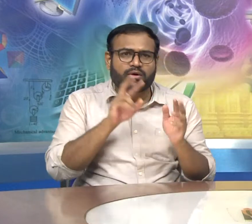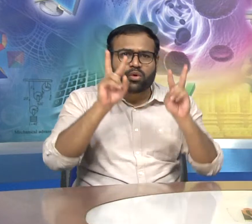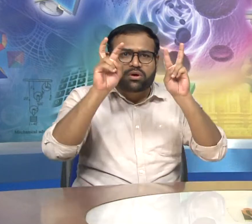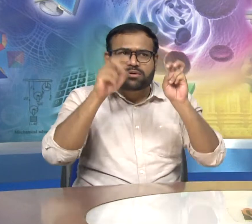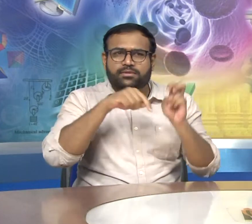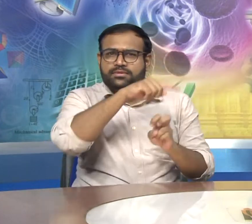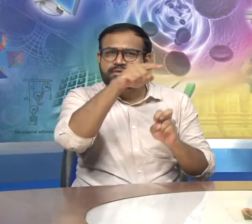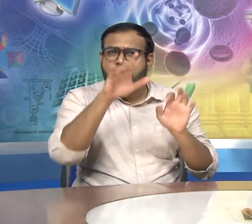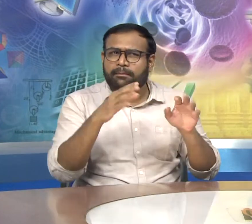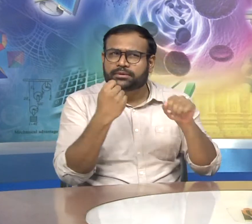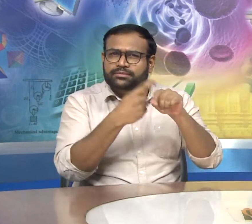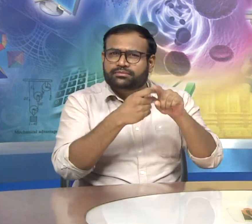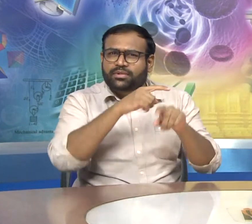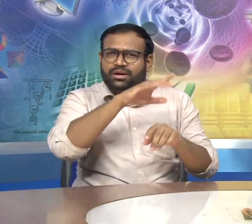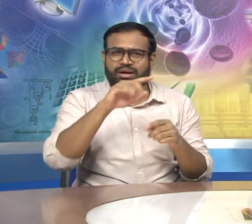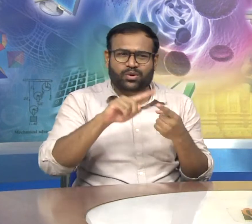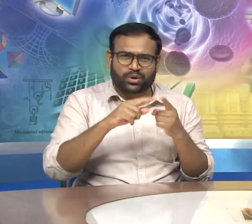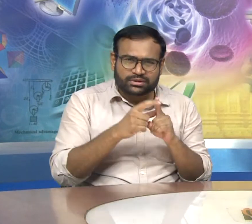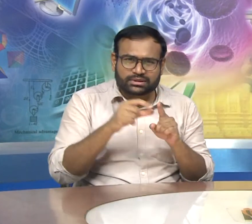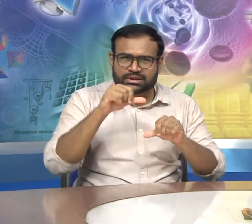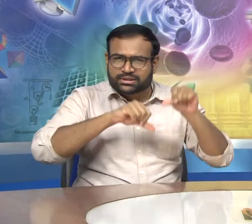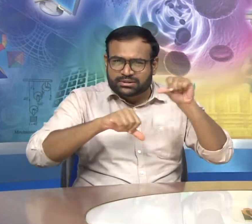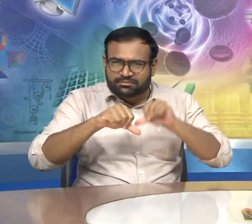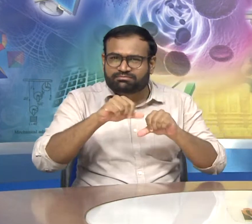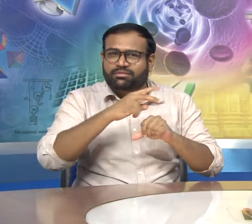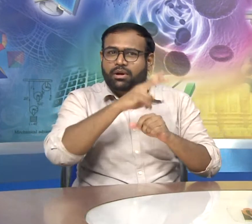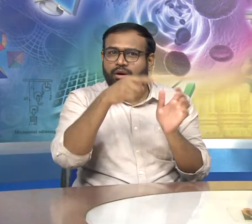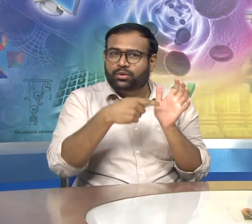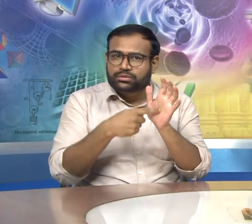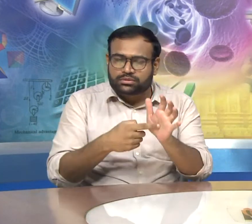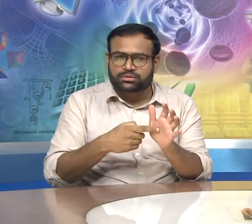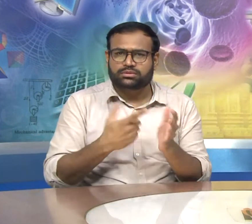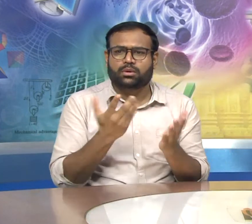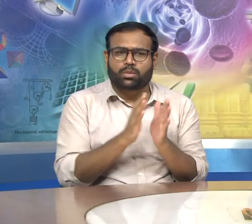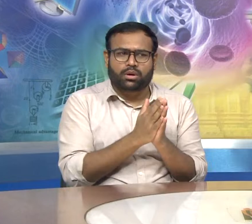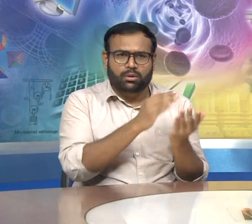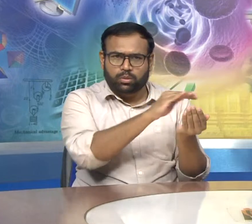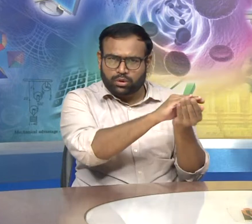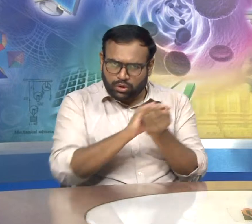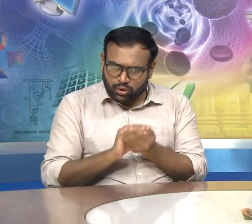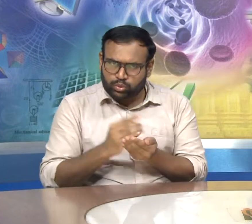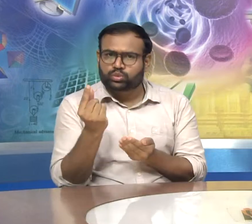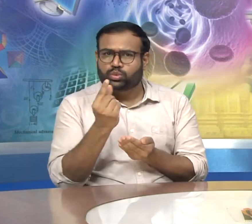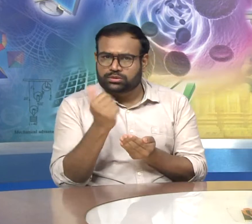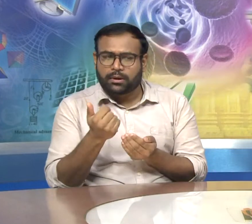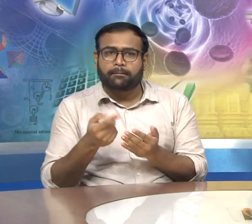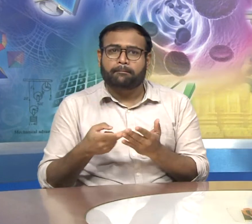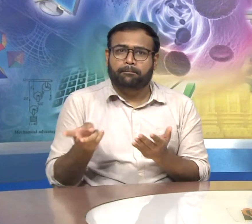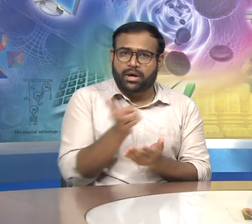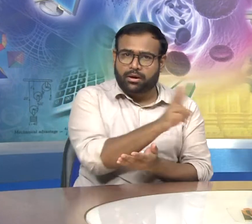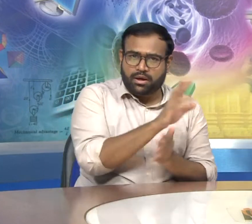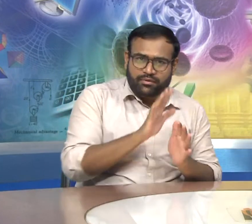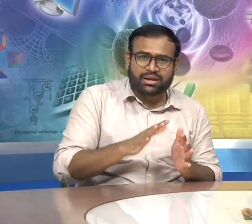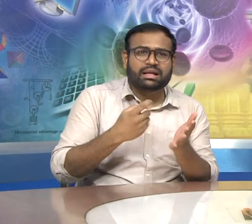its facilities, such as journal rules and regulation of the library,